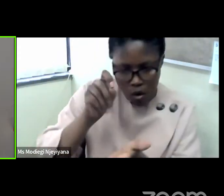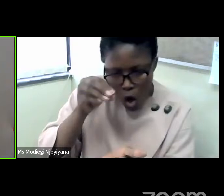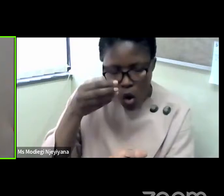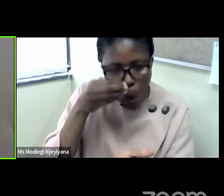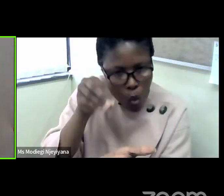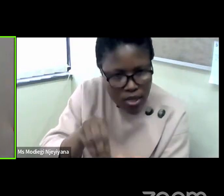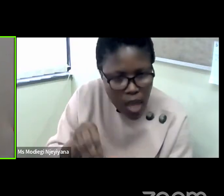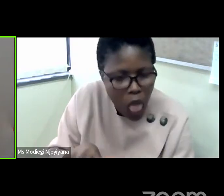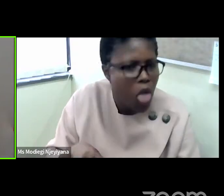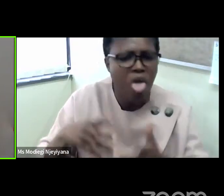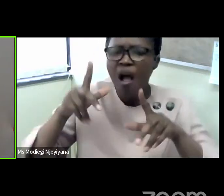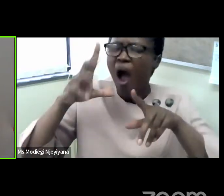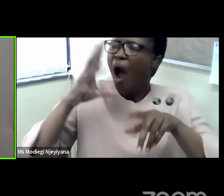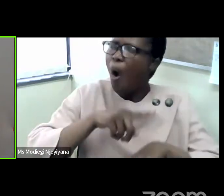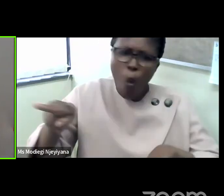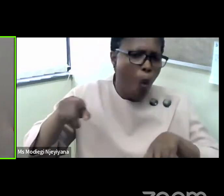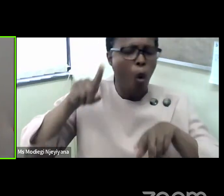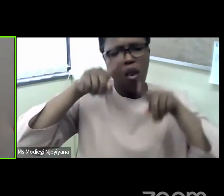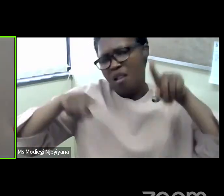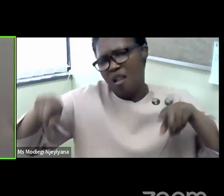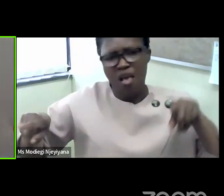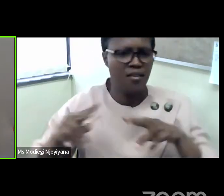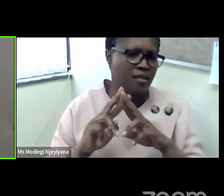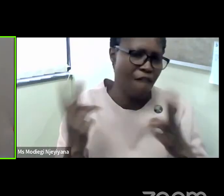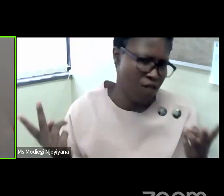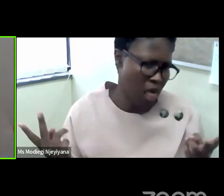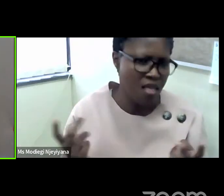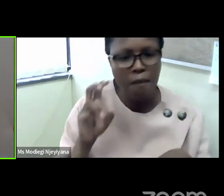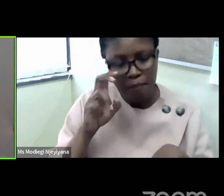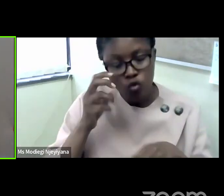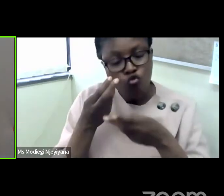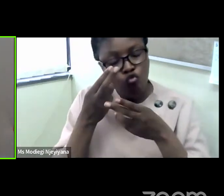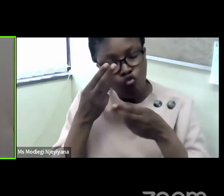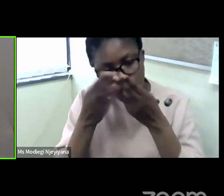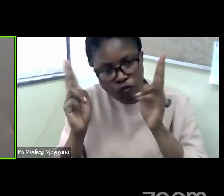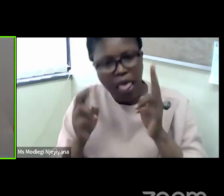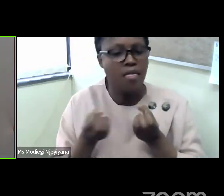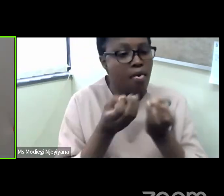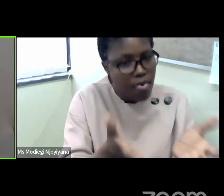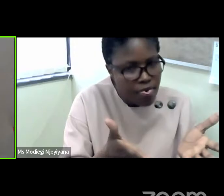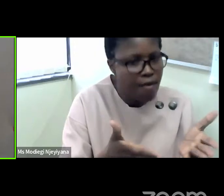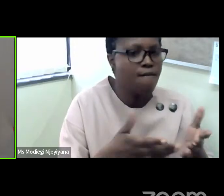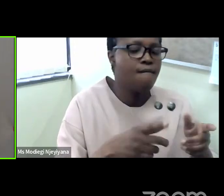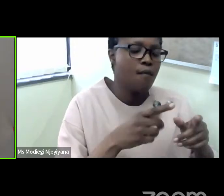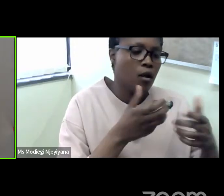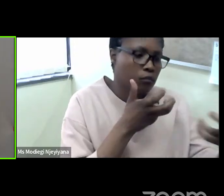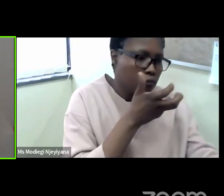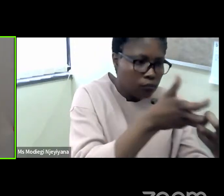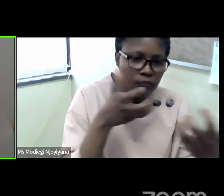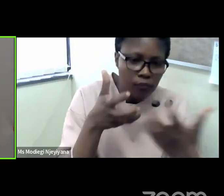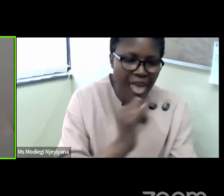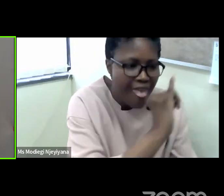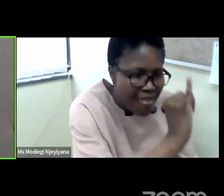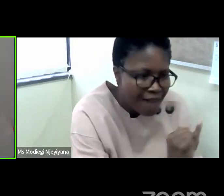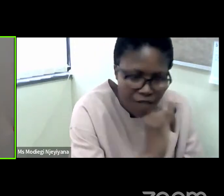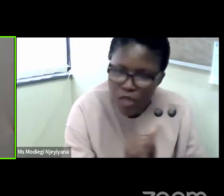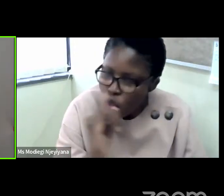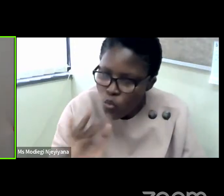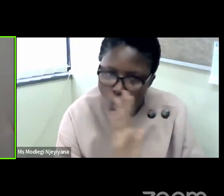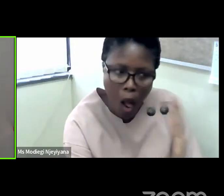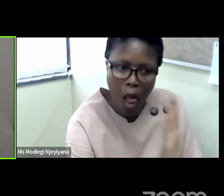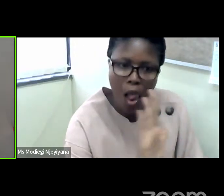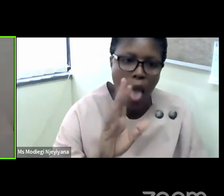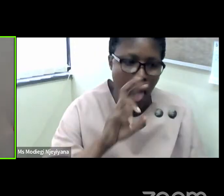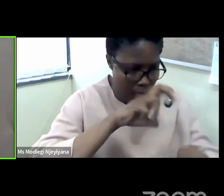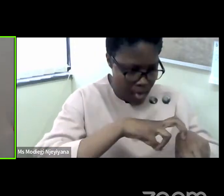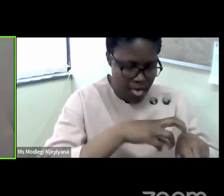while others prefer captions, and others prefer a note taker. So you need to be sensitive and